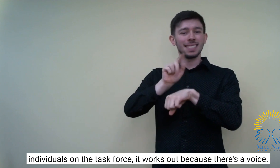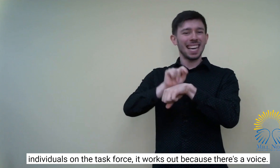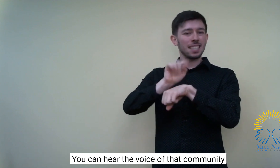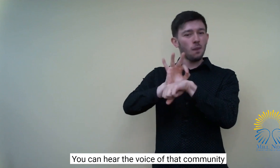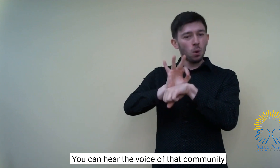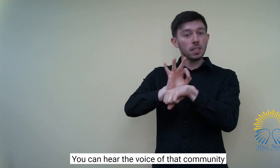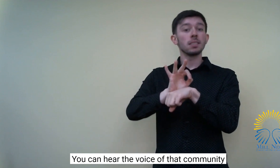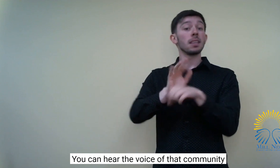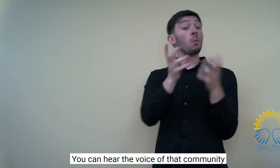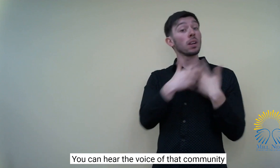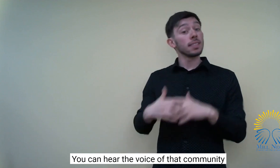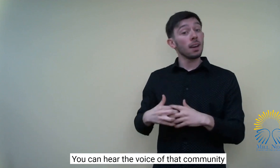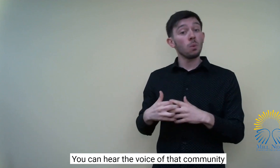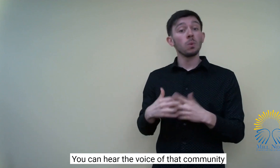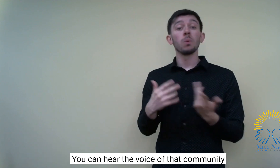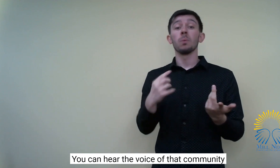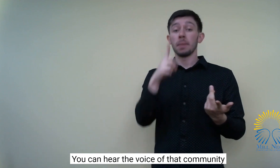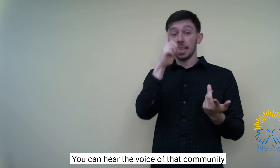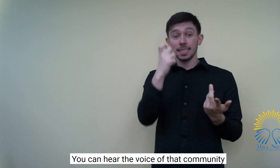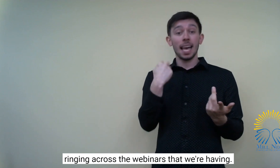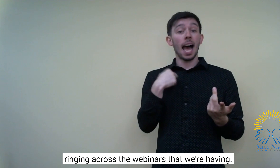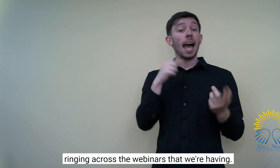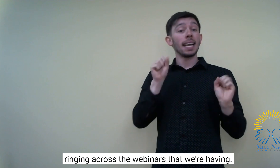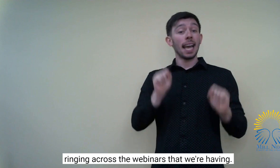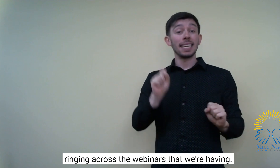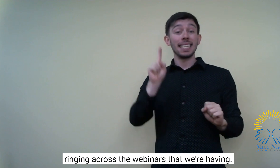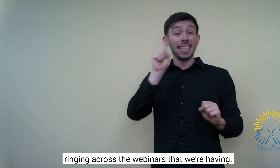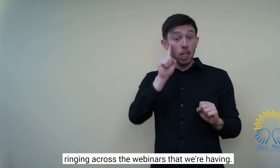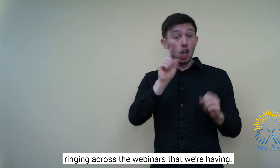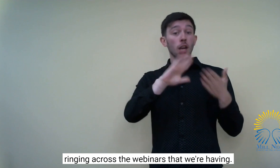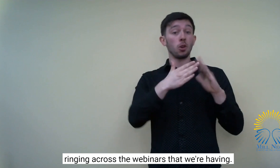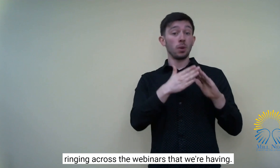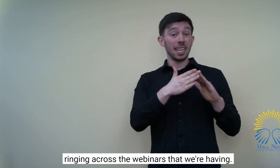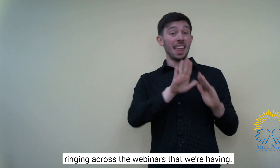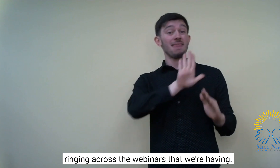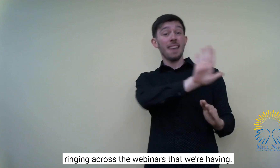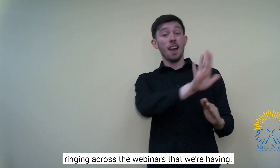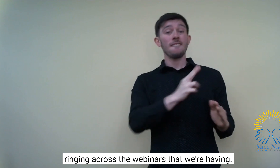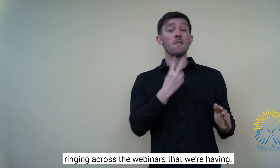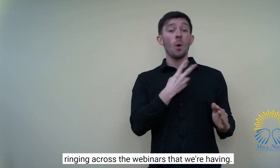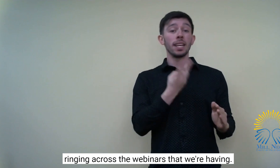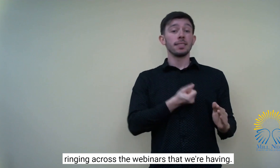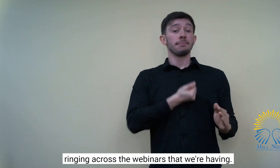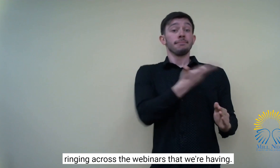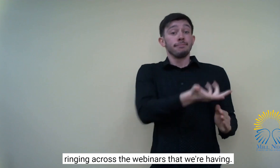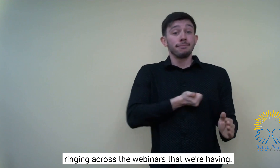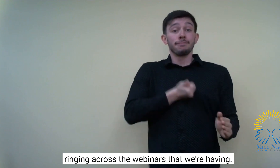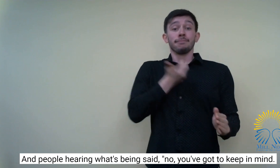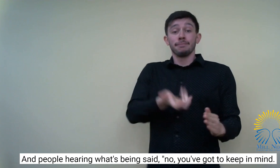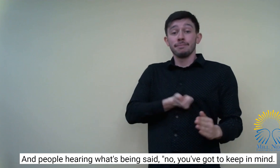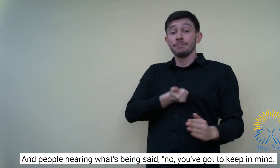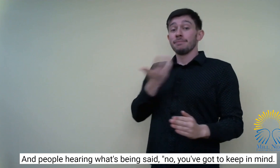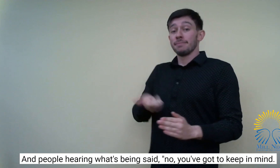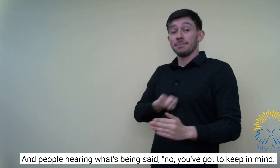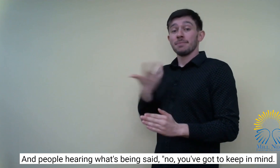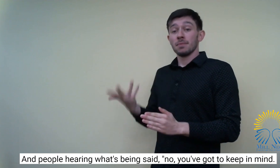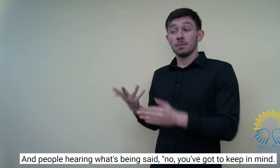You can hear the voice of that community ringing across the webinars that we're having, and people hearing what's